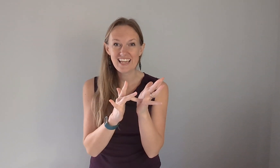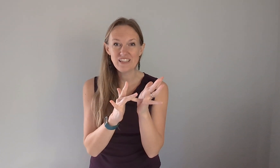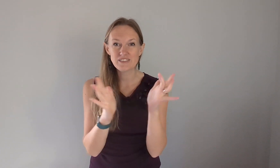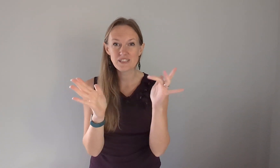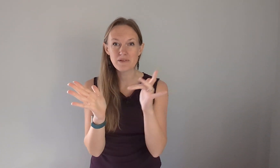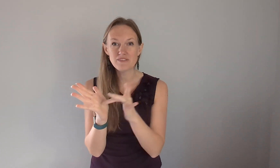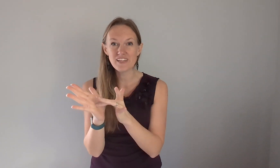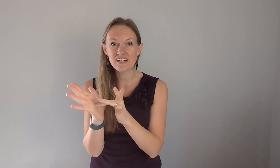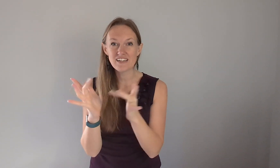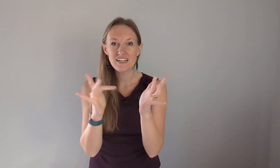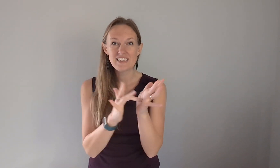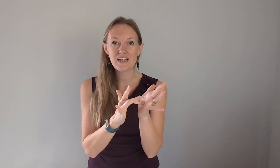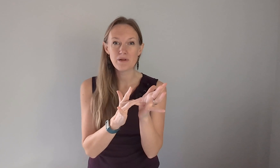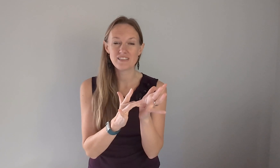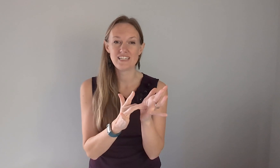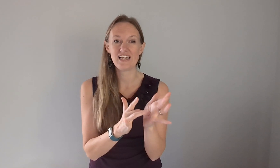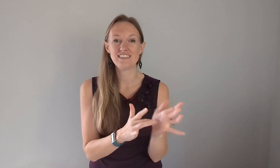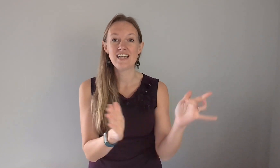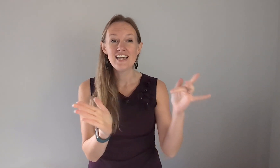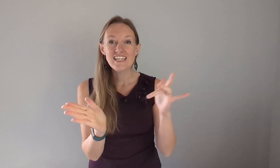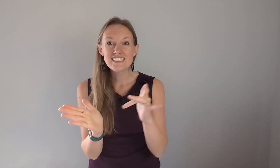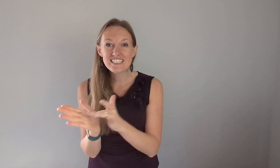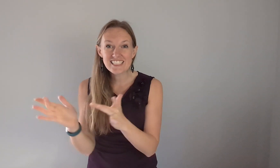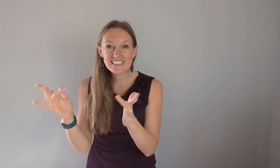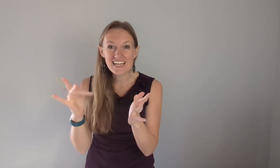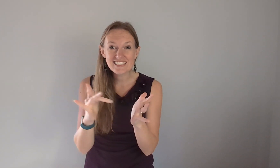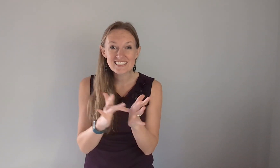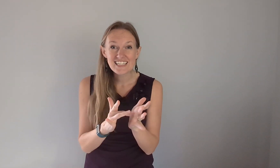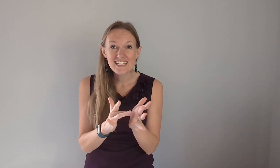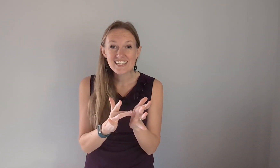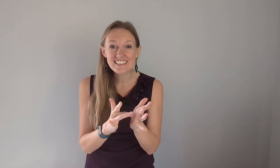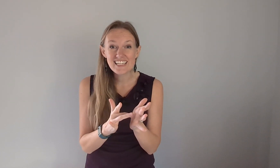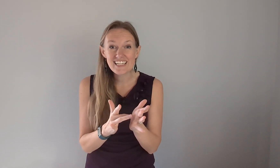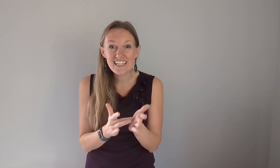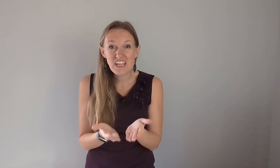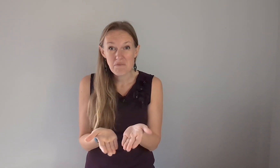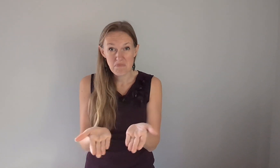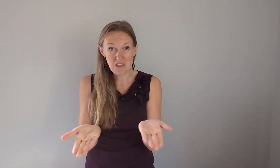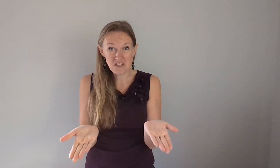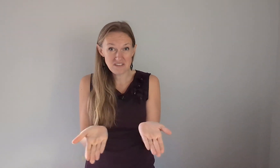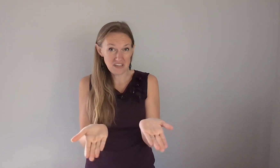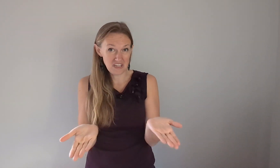okay? Using your middle finger, nail-pierced hands. Jesus is in this, like